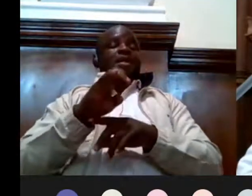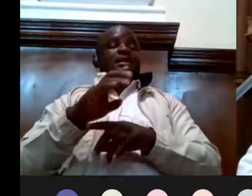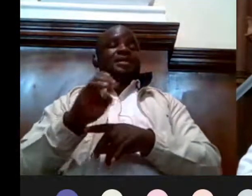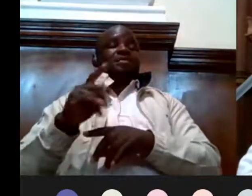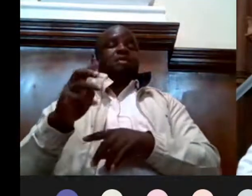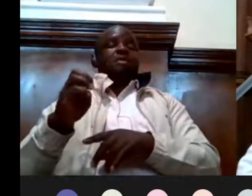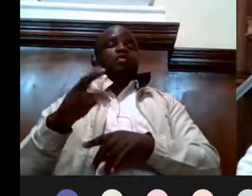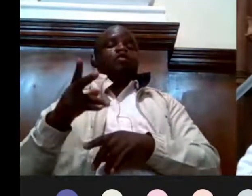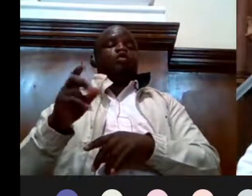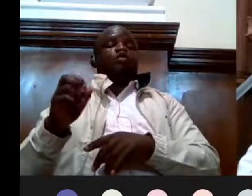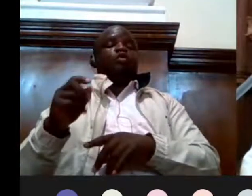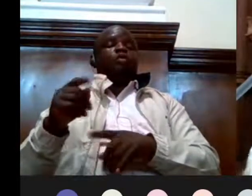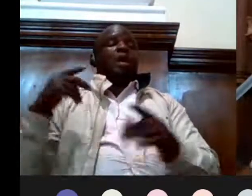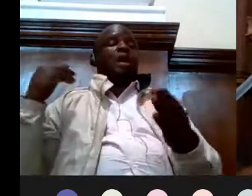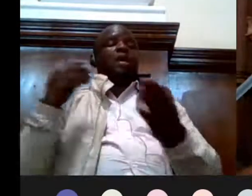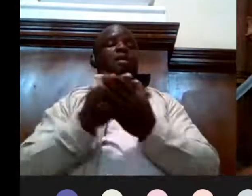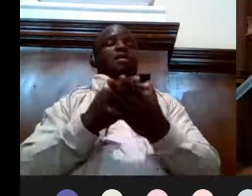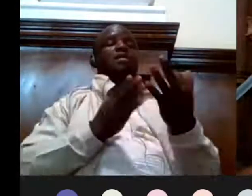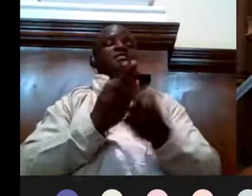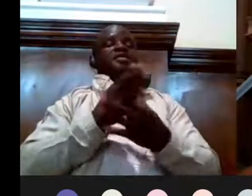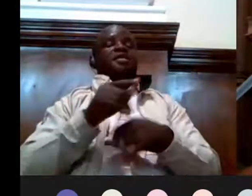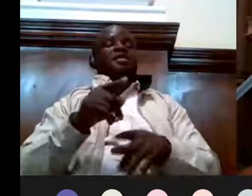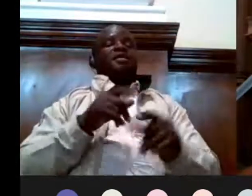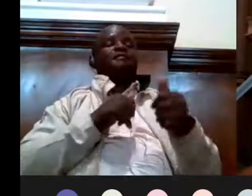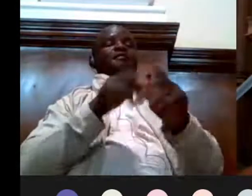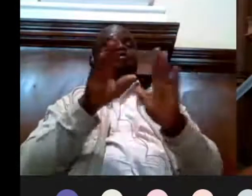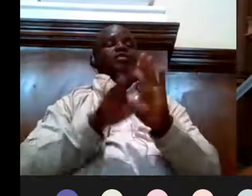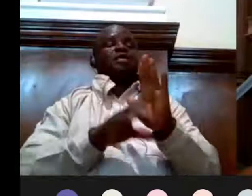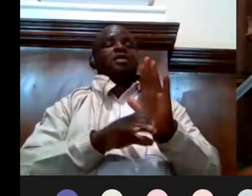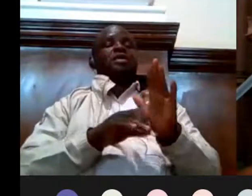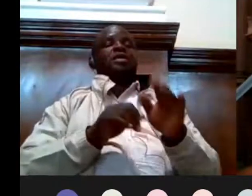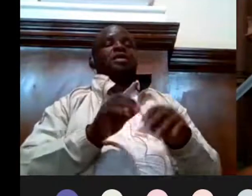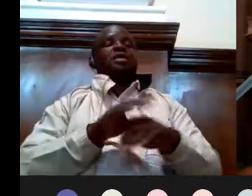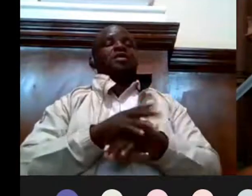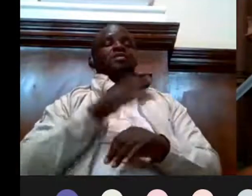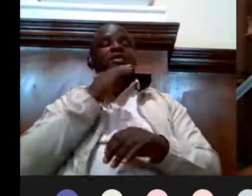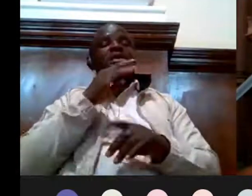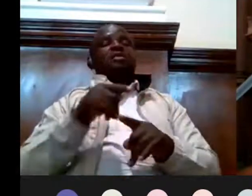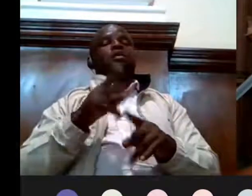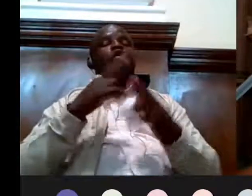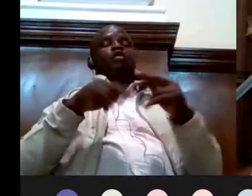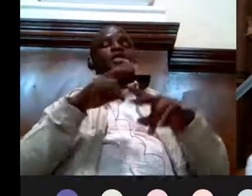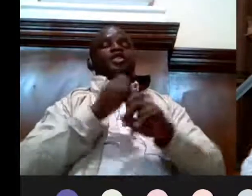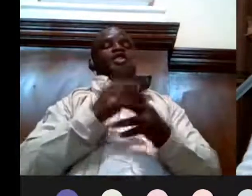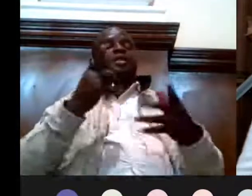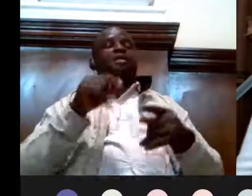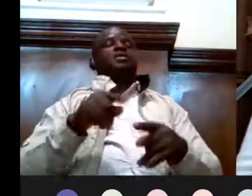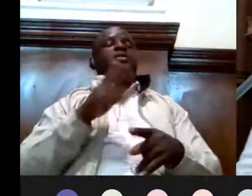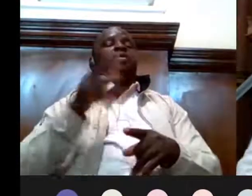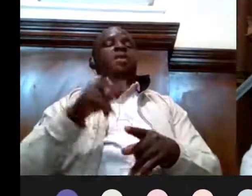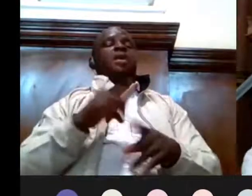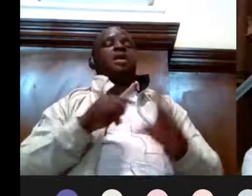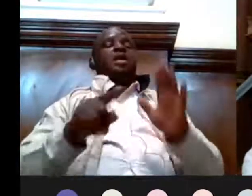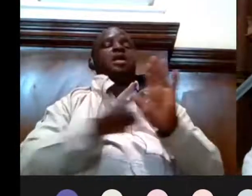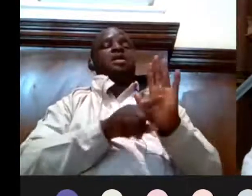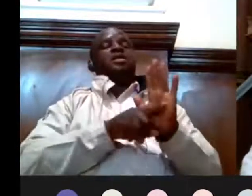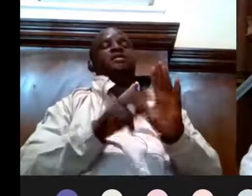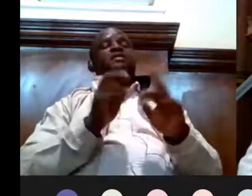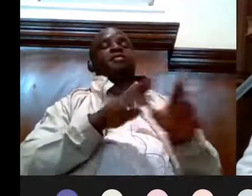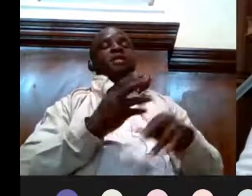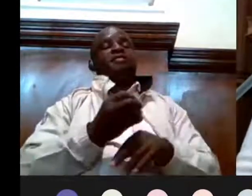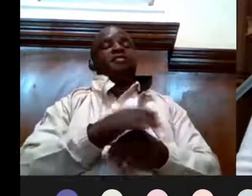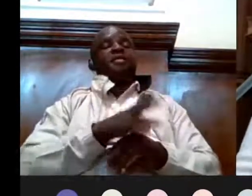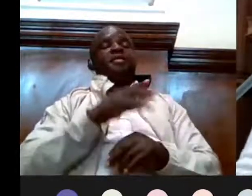never in line with the Constitution, it will now be deemed irregular by the Auditor General, thus saddling